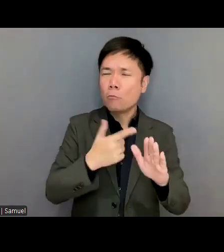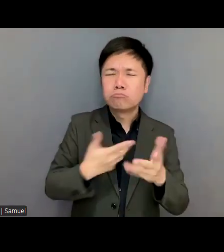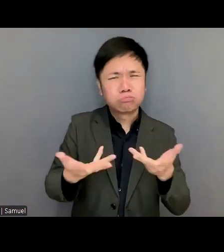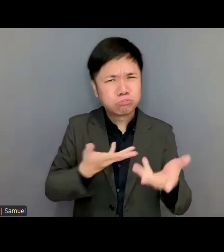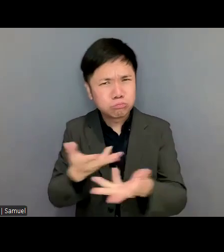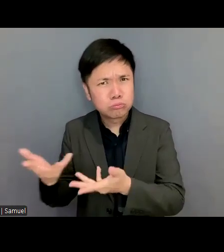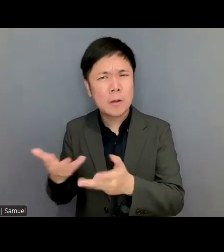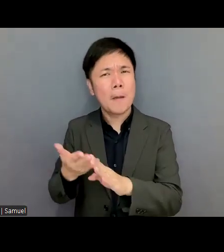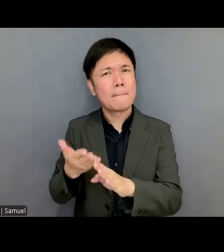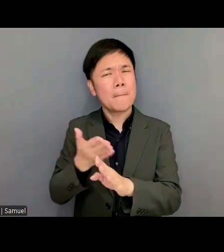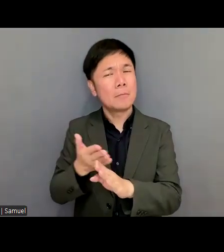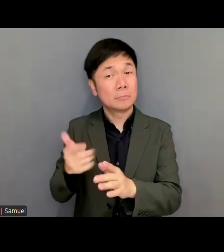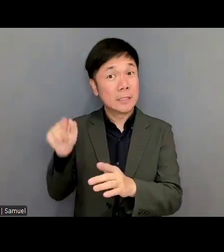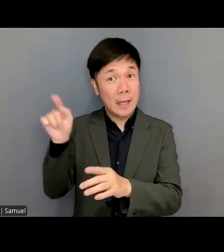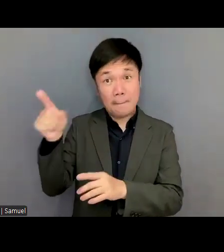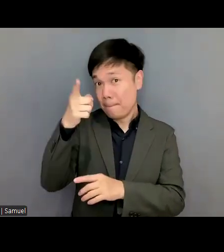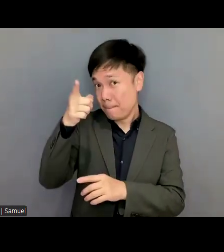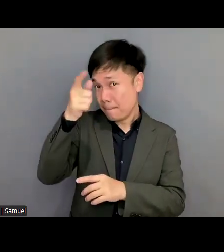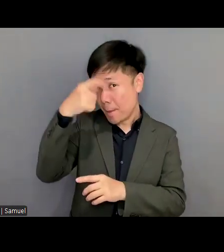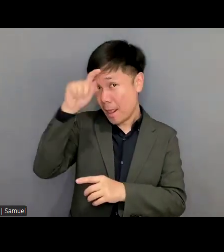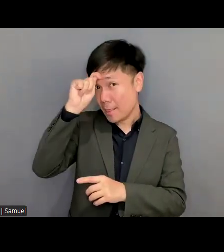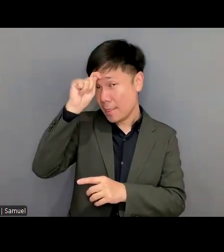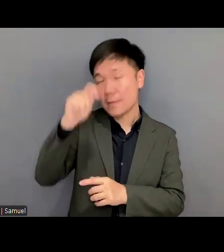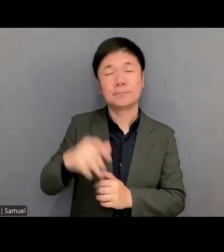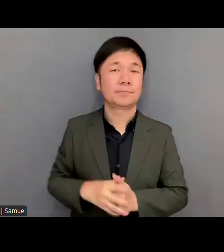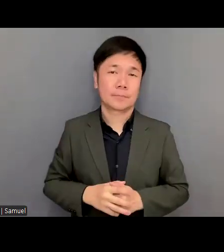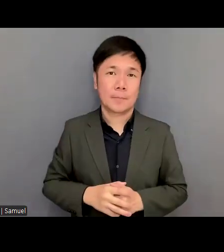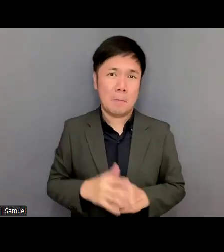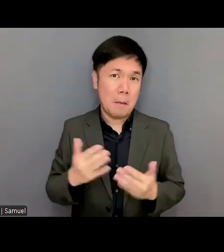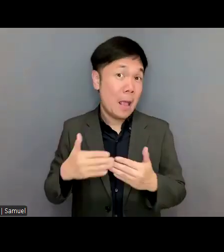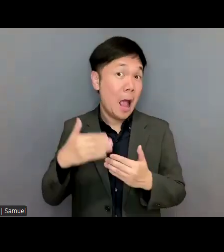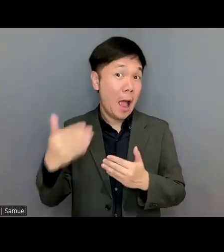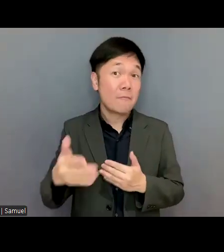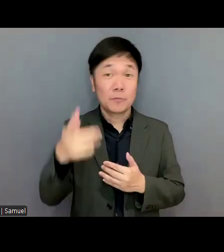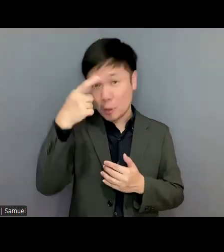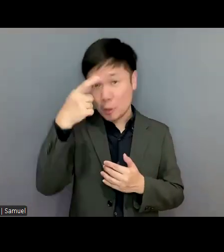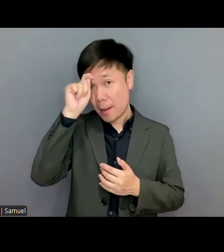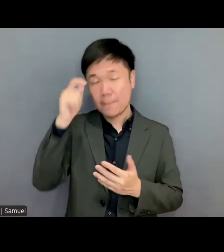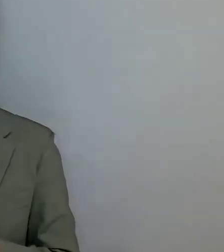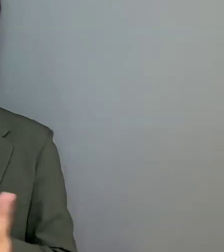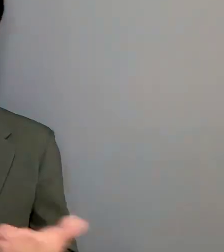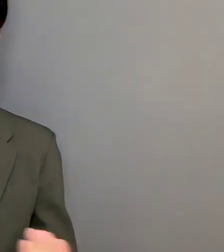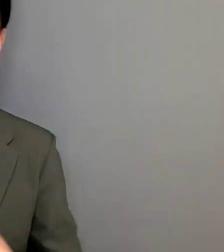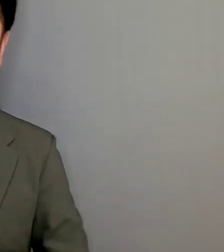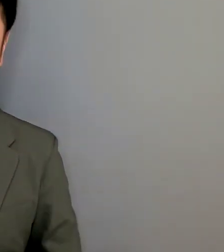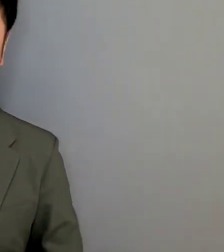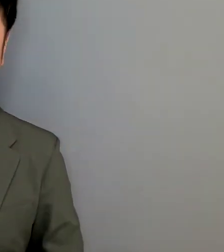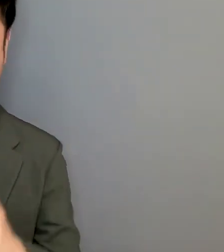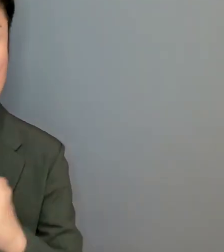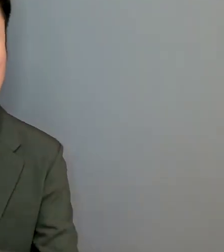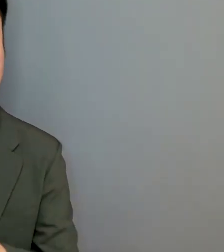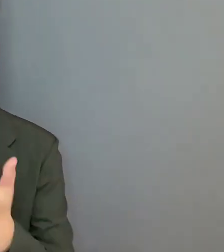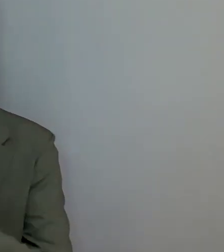before the event in Berlin and hopefully after, has the objective to create